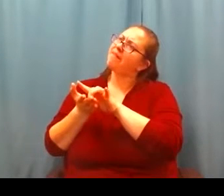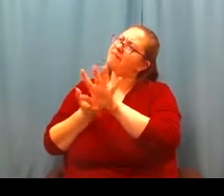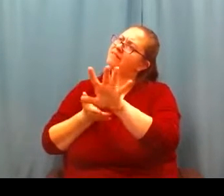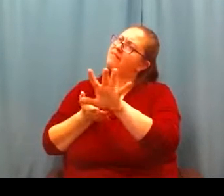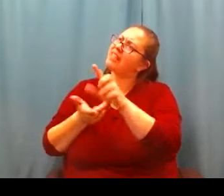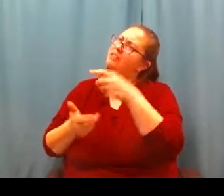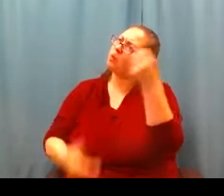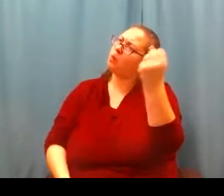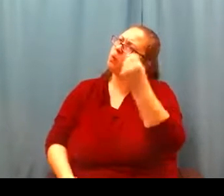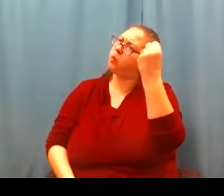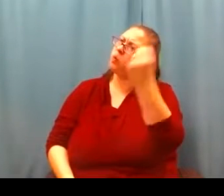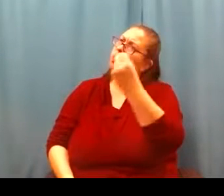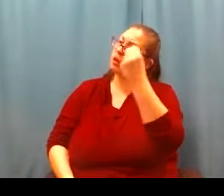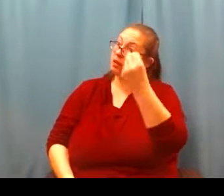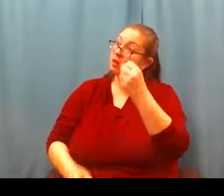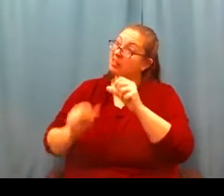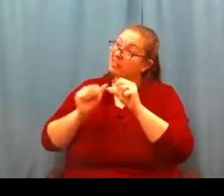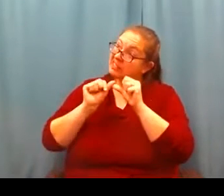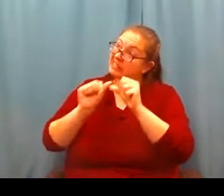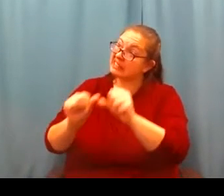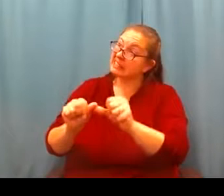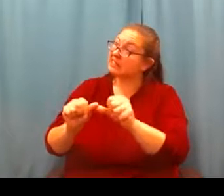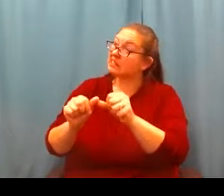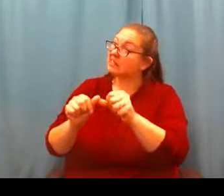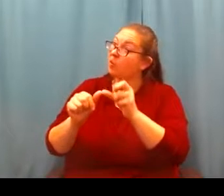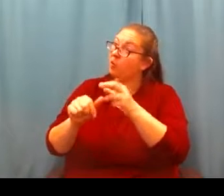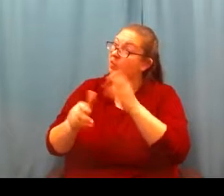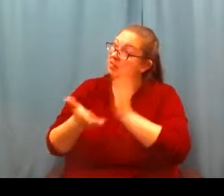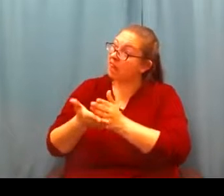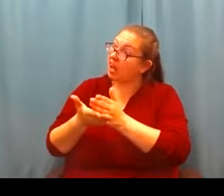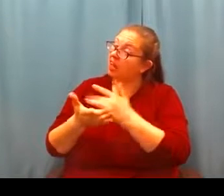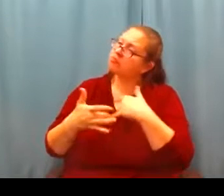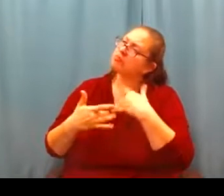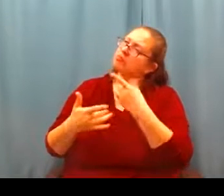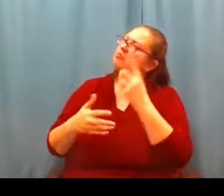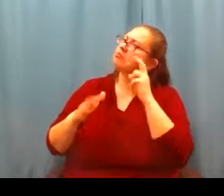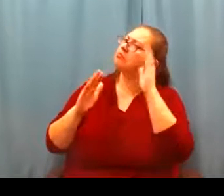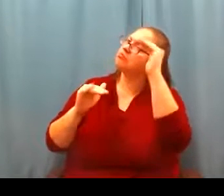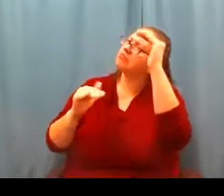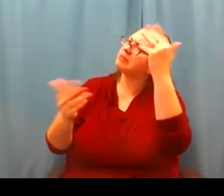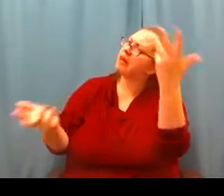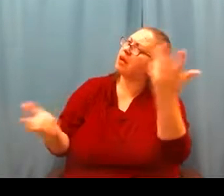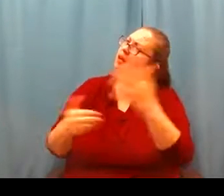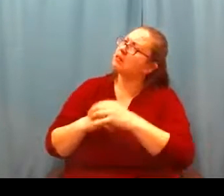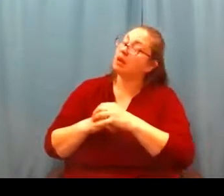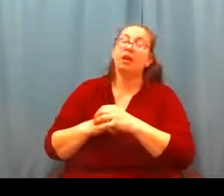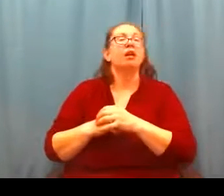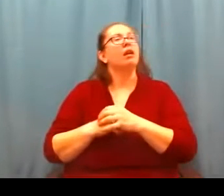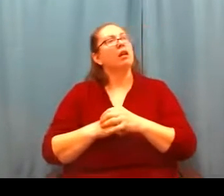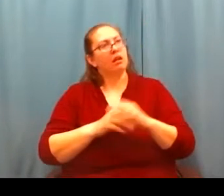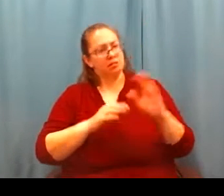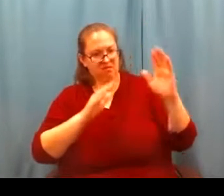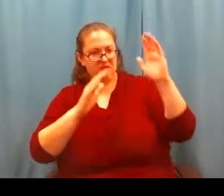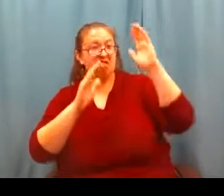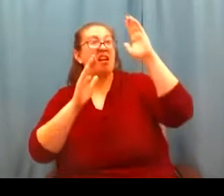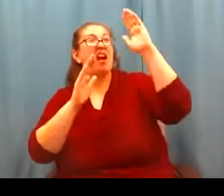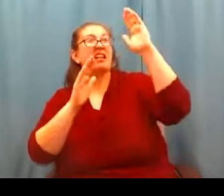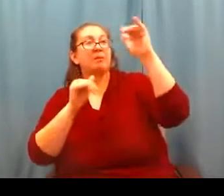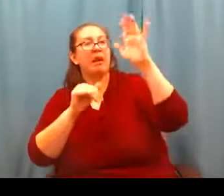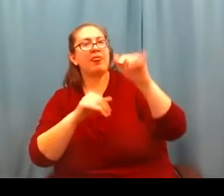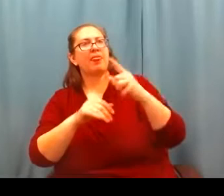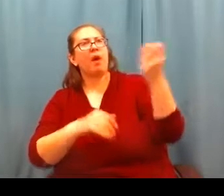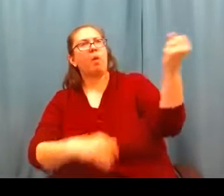Has that been extended? Will it be staying in place? What do you see happening? So we expect to see the eviction moratorium